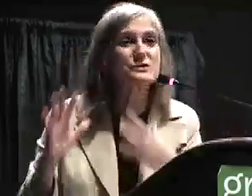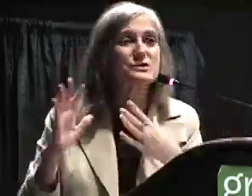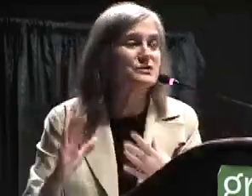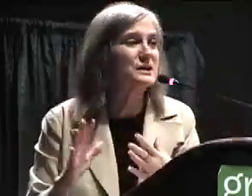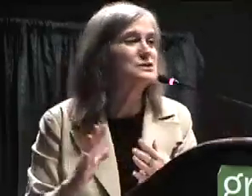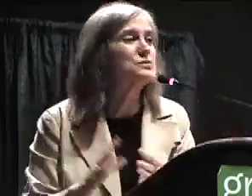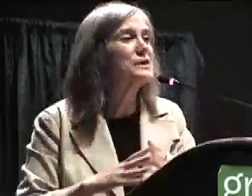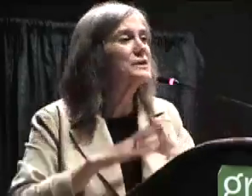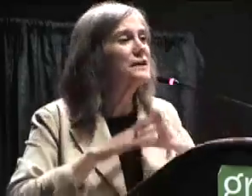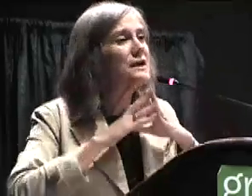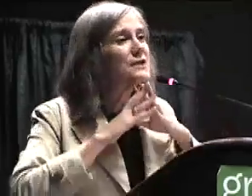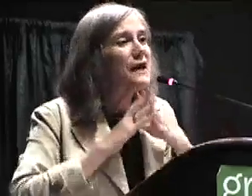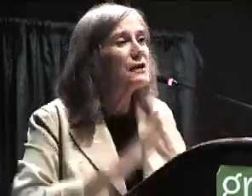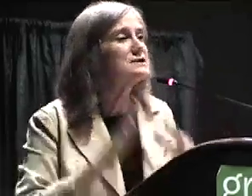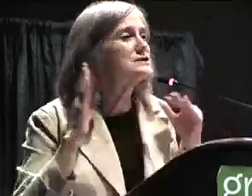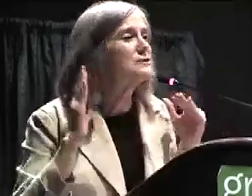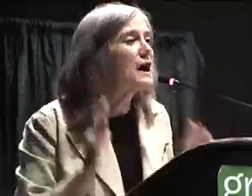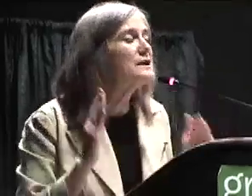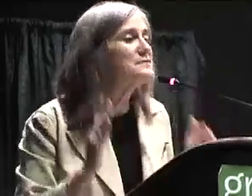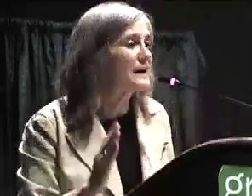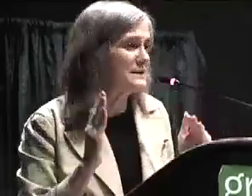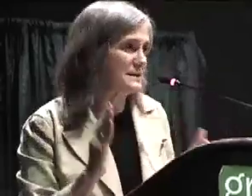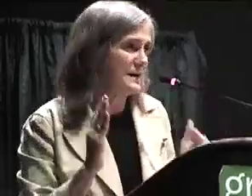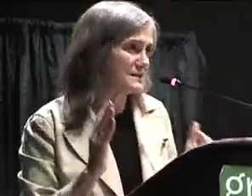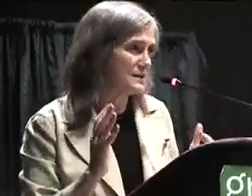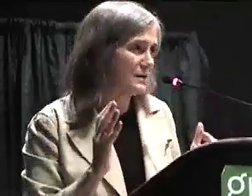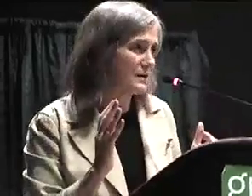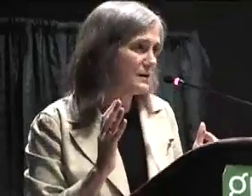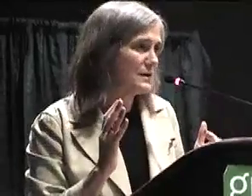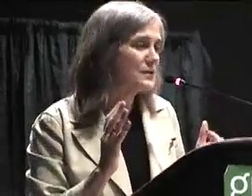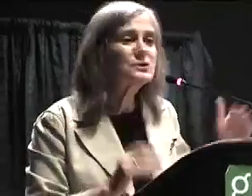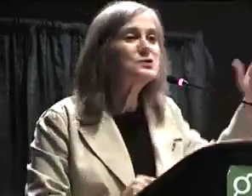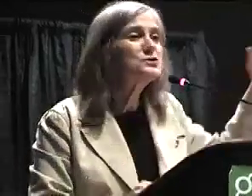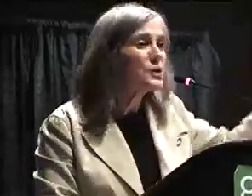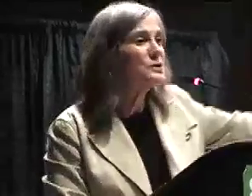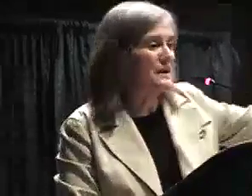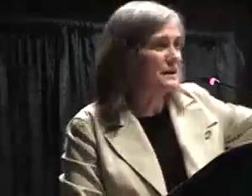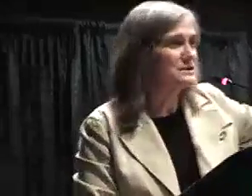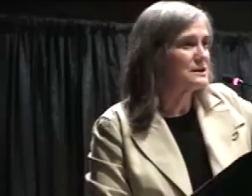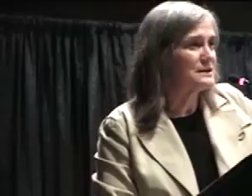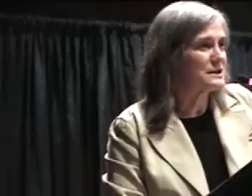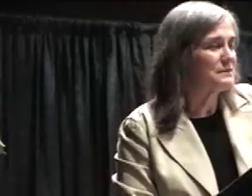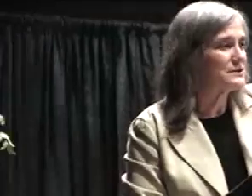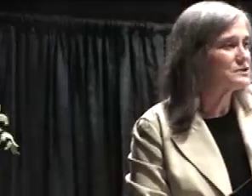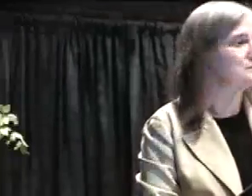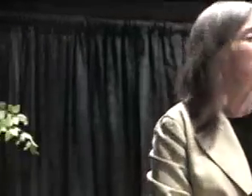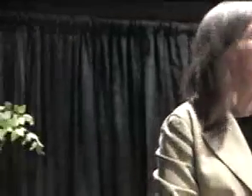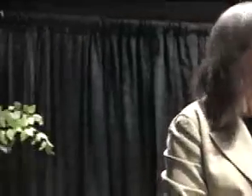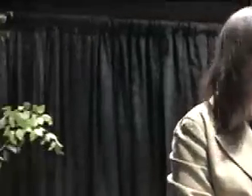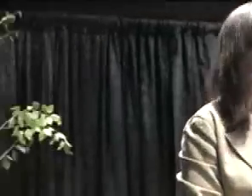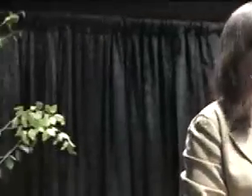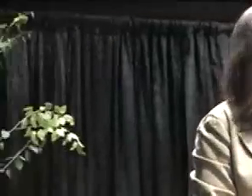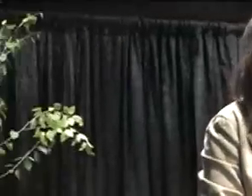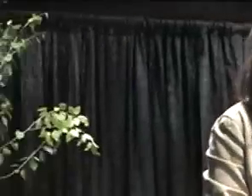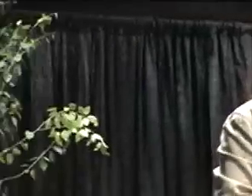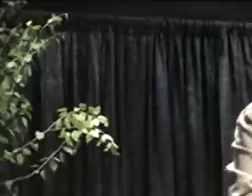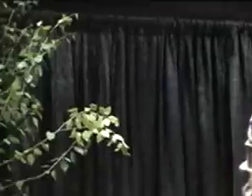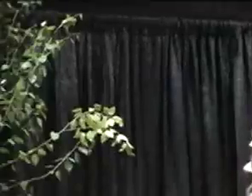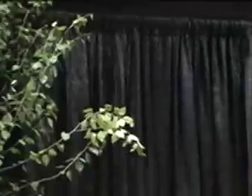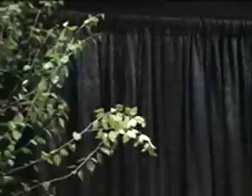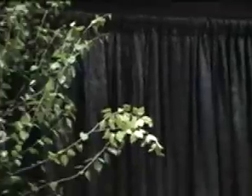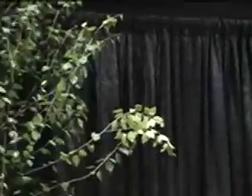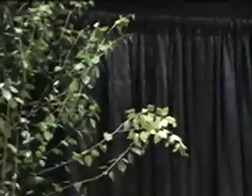suites to the streets where the thousands of uninvited guests are, those who don't get into these conventions, who also have